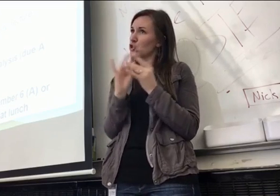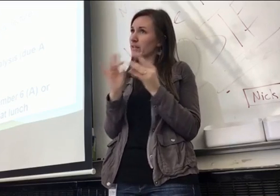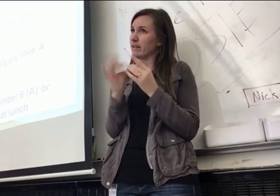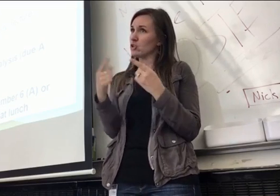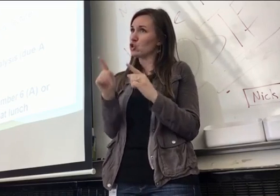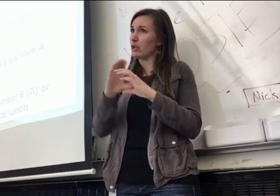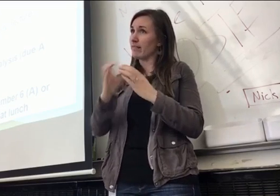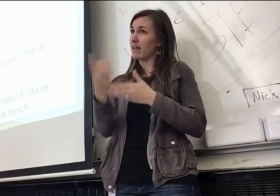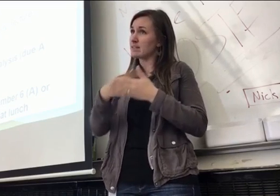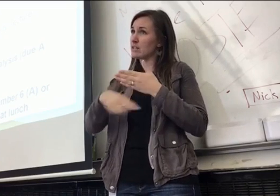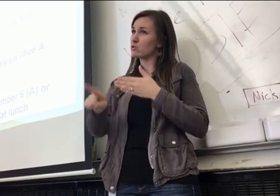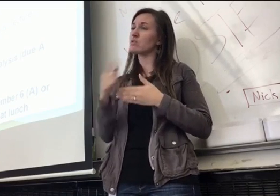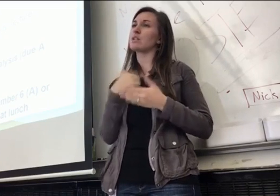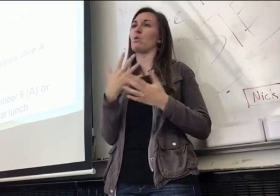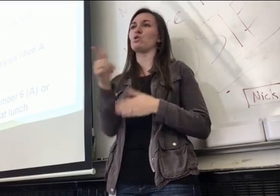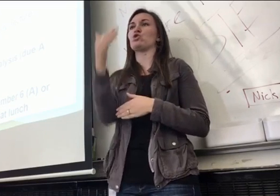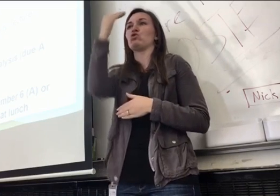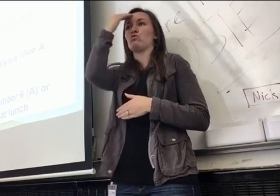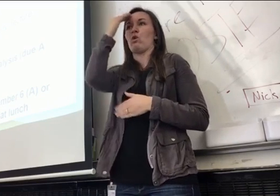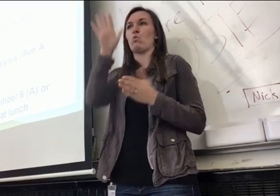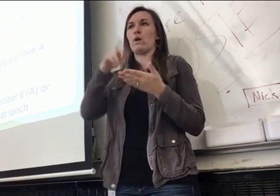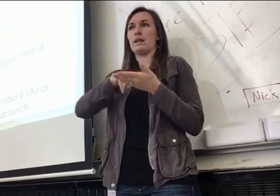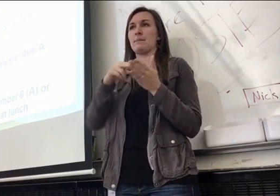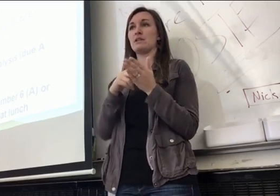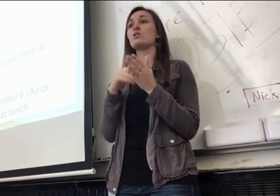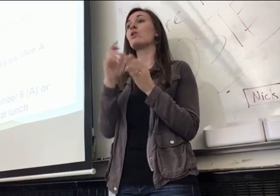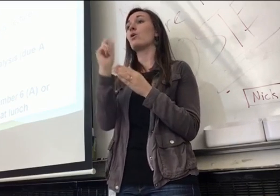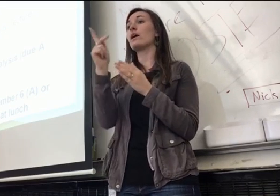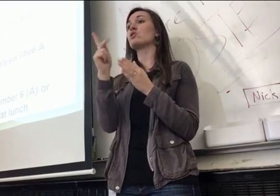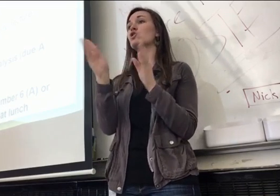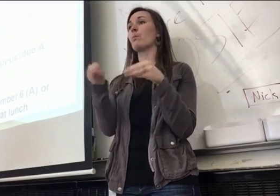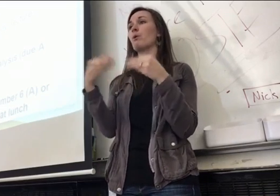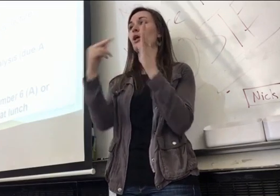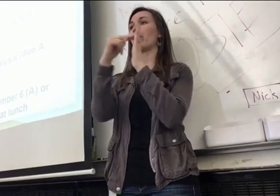this is, okay? So let's grab out our boat notes and we'll get started.